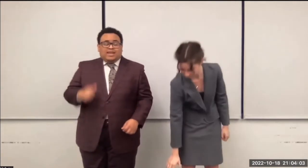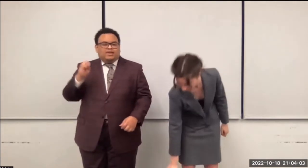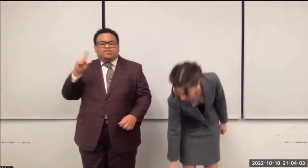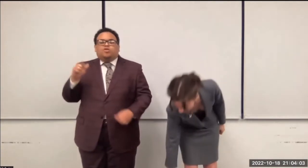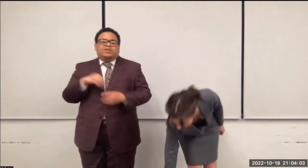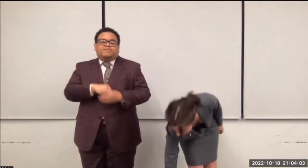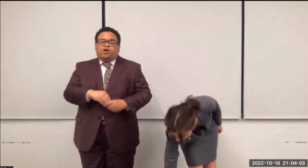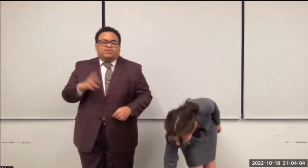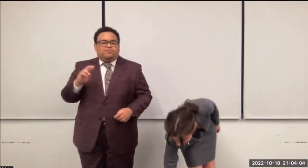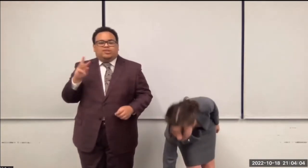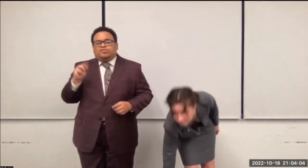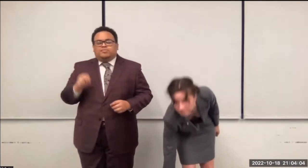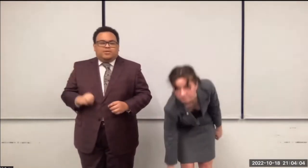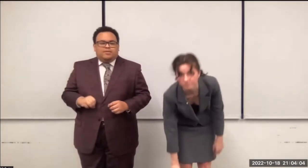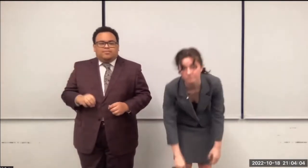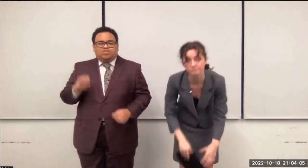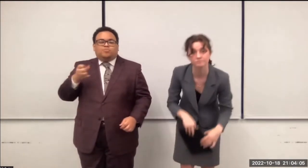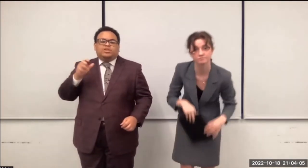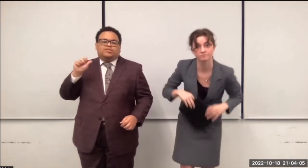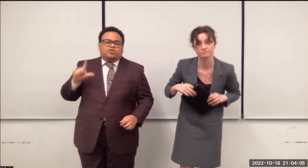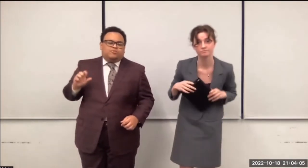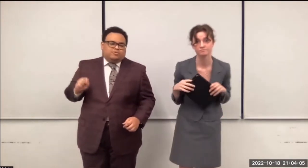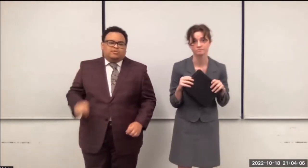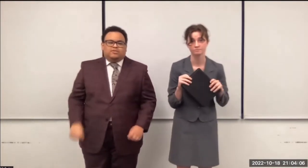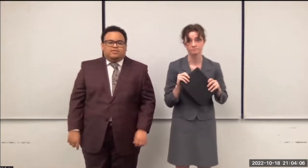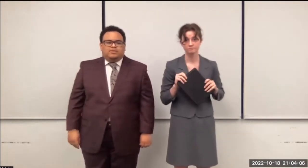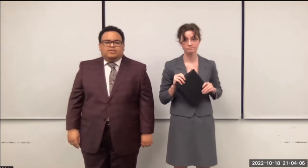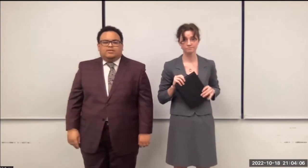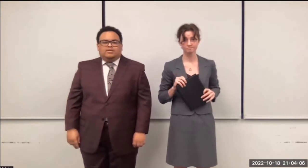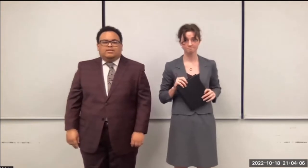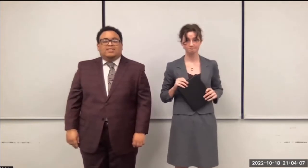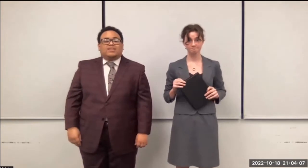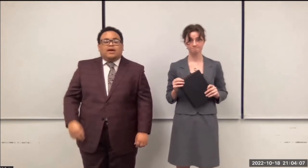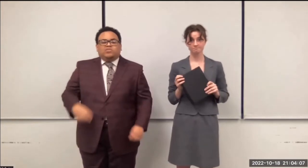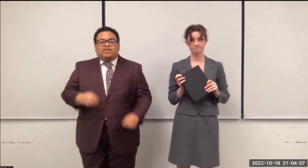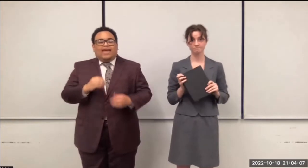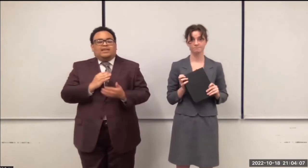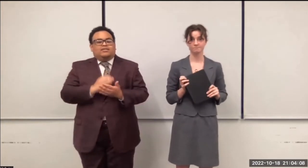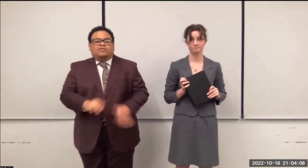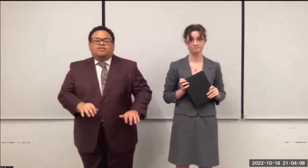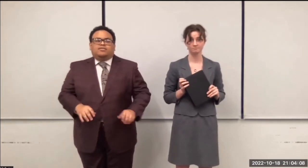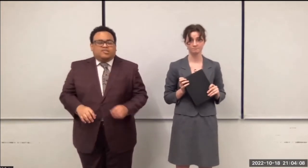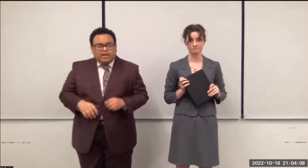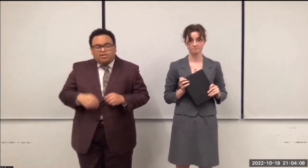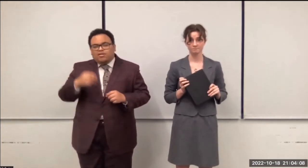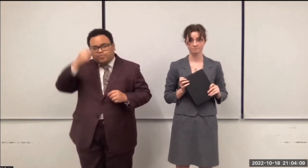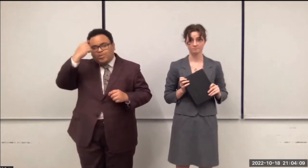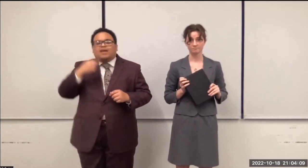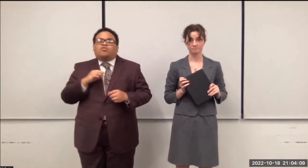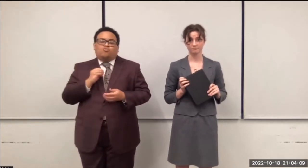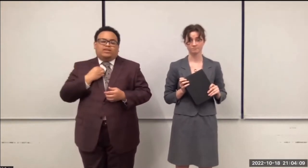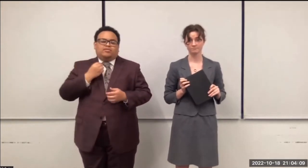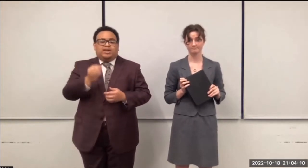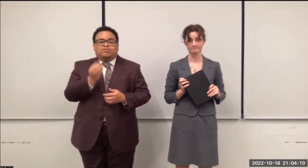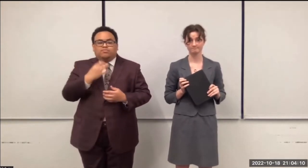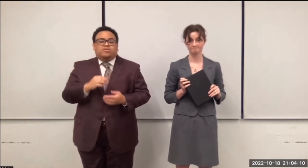ASL Be Involved in Racism by Jeremy Lee Stone. It's time to end the cycle of Black on white